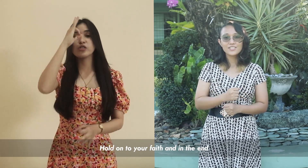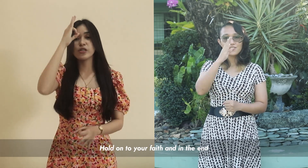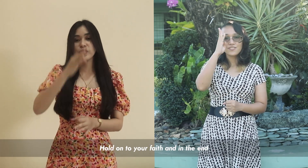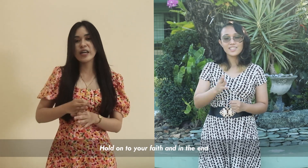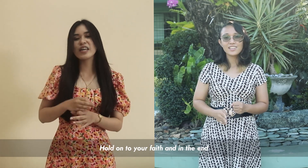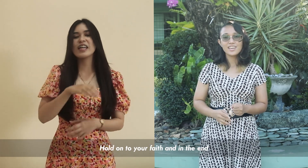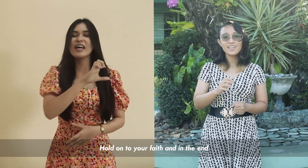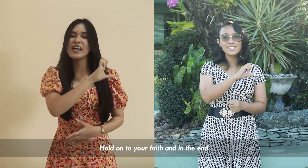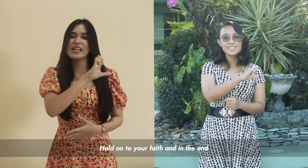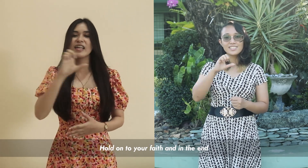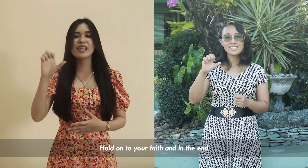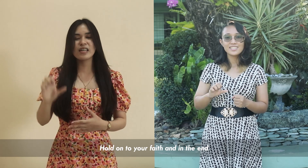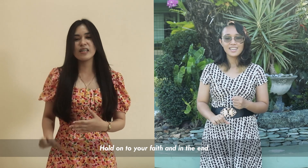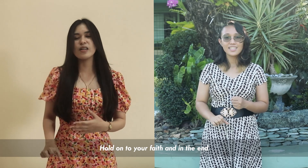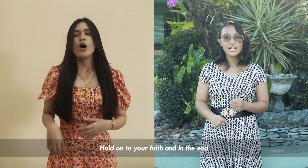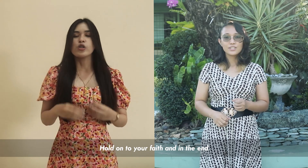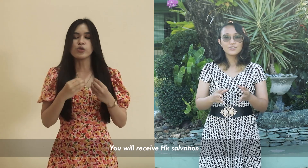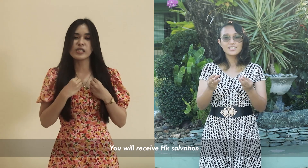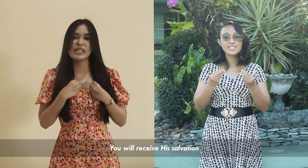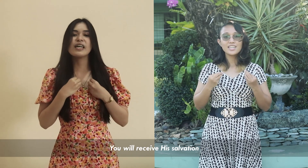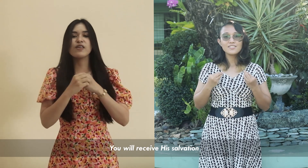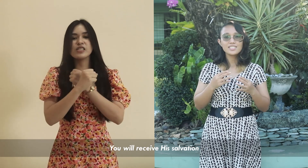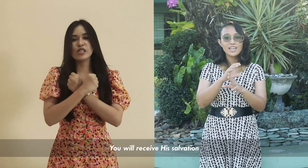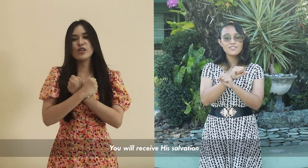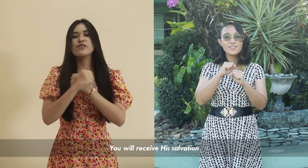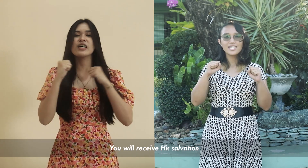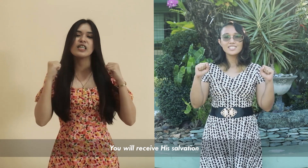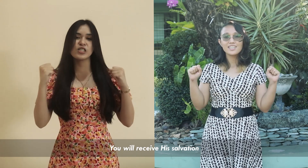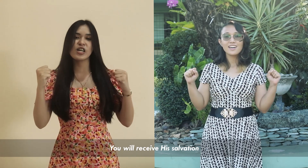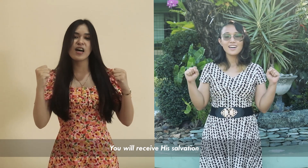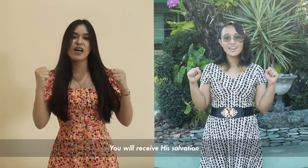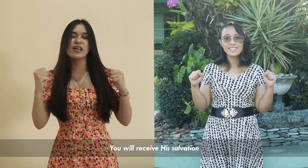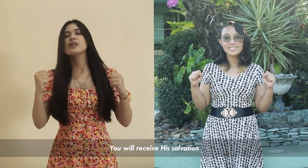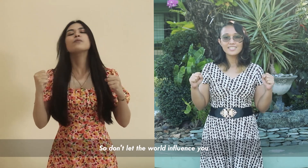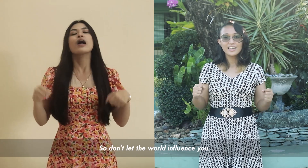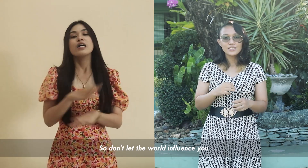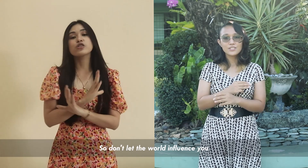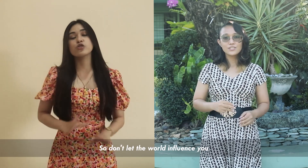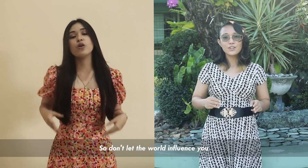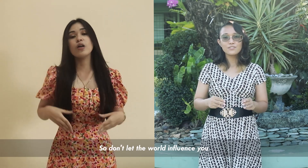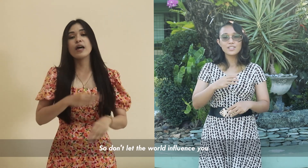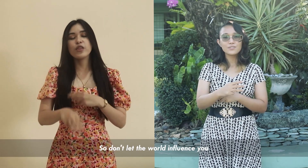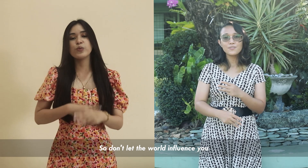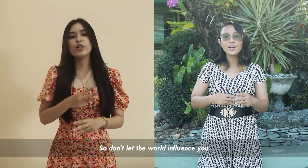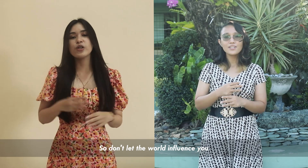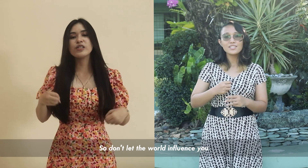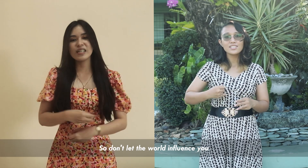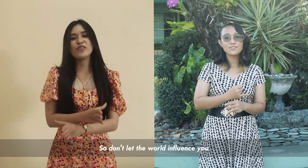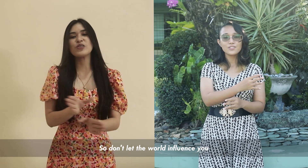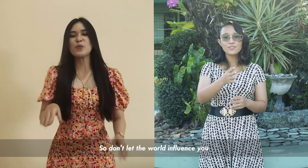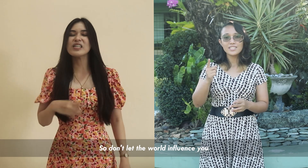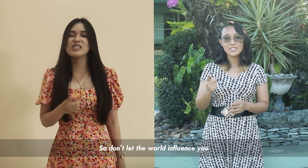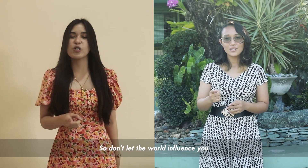Hold on to your faith and in the end You'll receive this salvation Don't let the